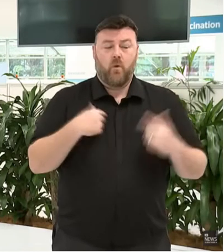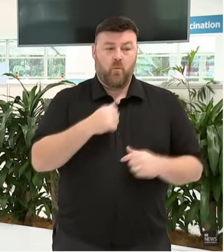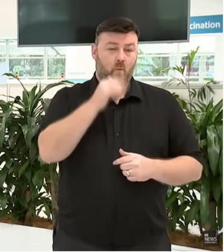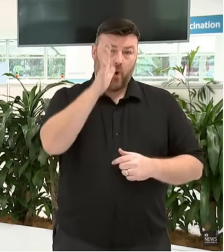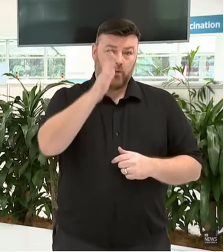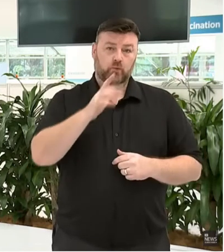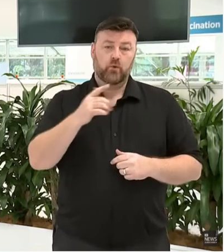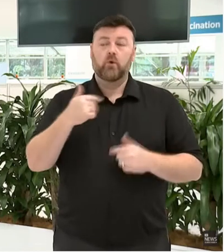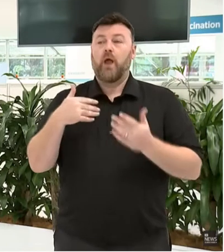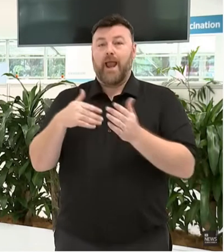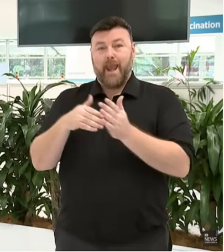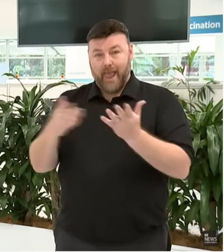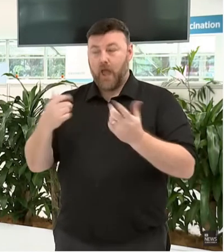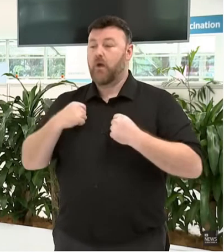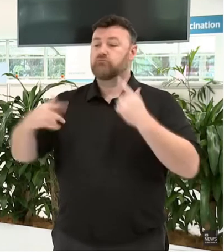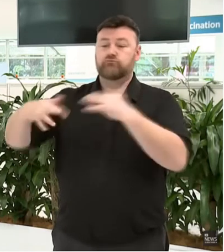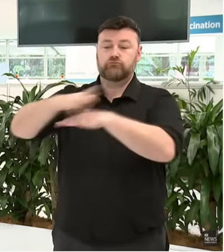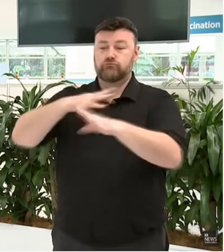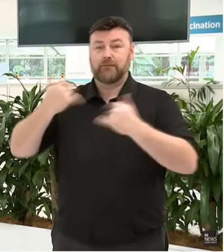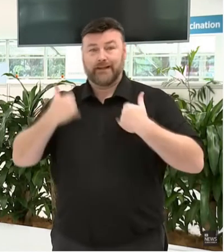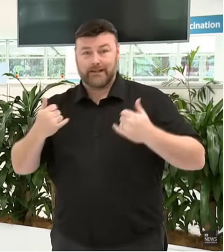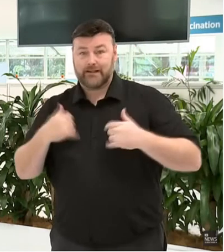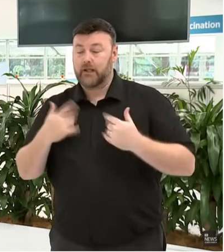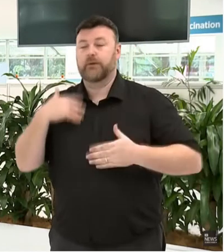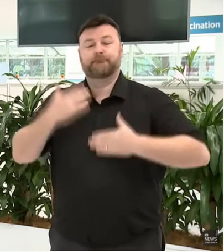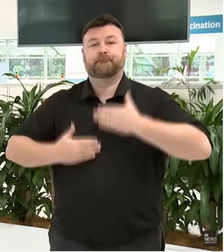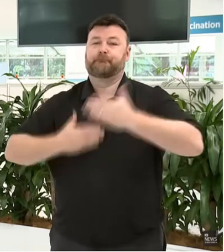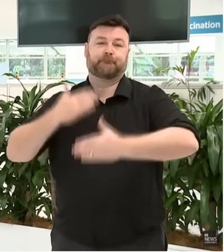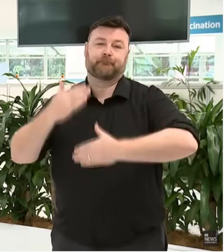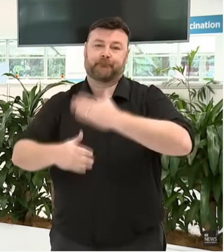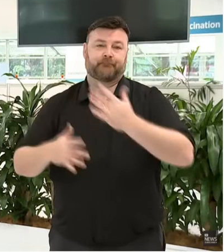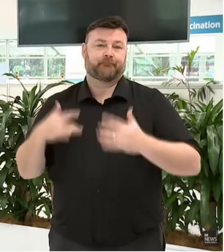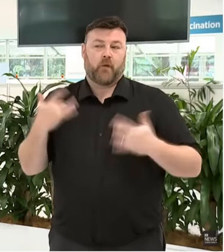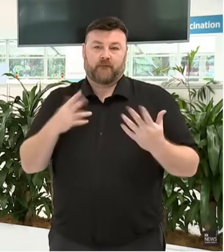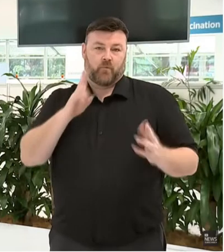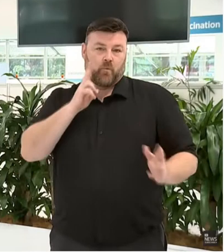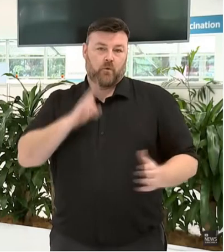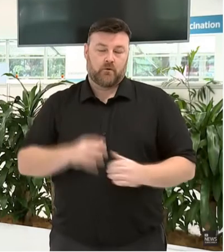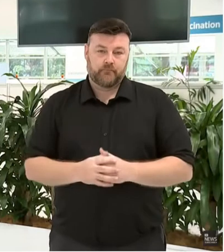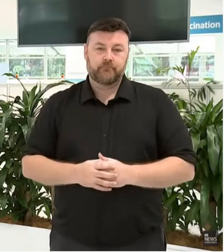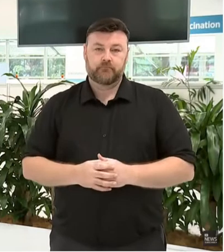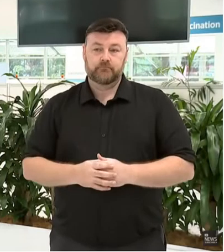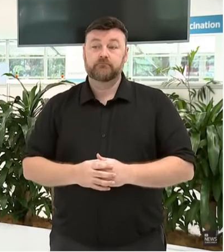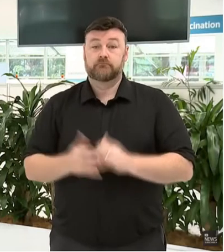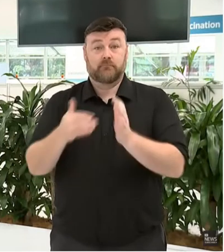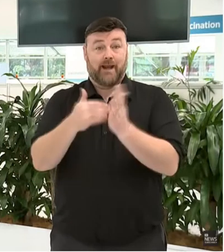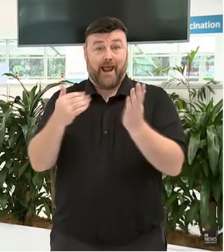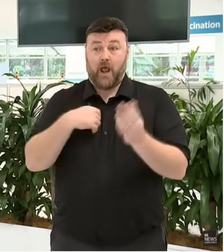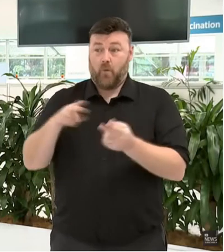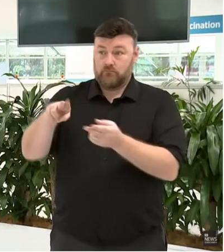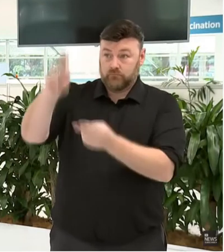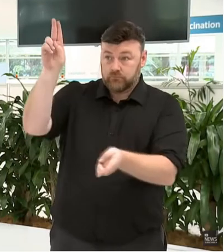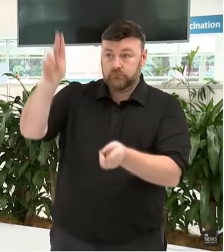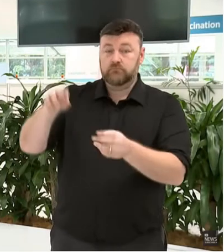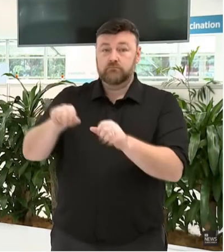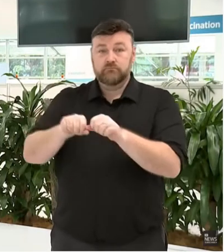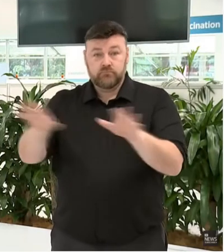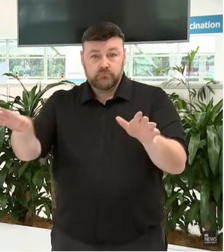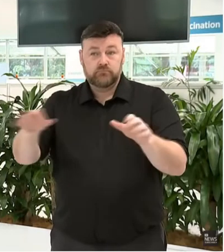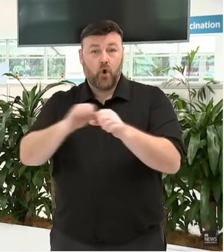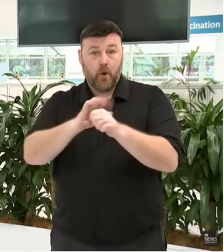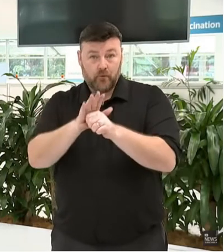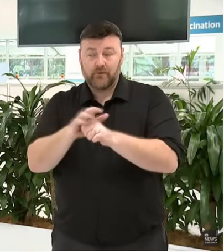the virus. But in the short term, as we move through this period of increased case numbers, we need to keep